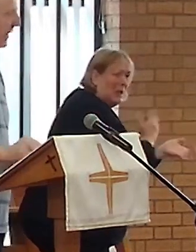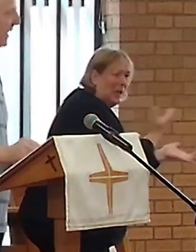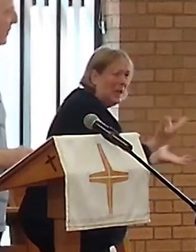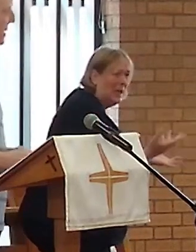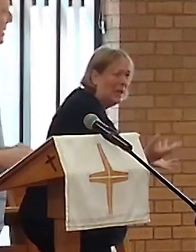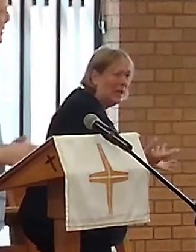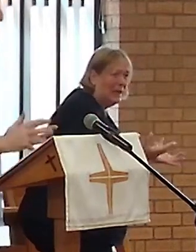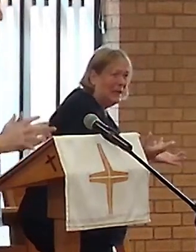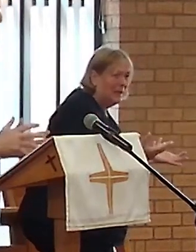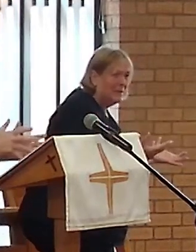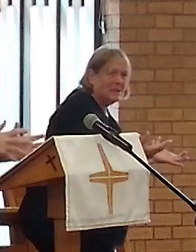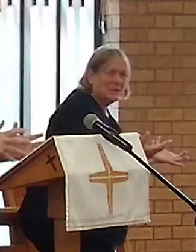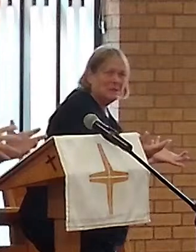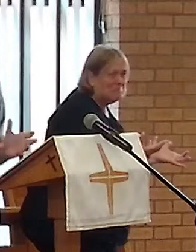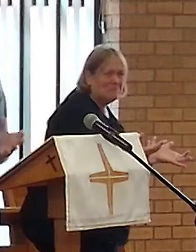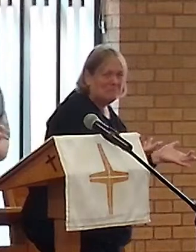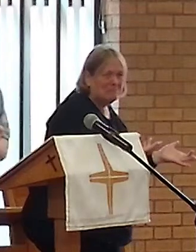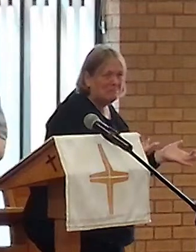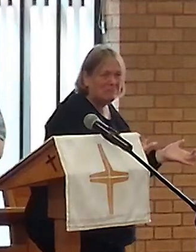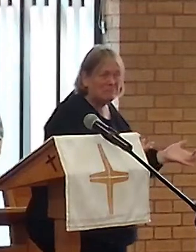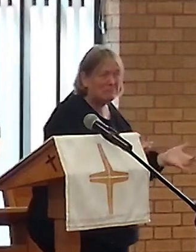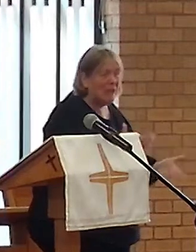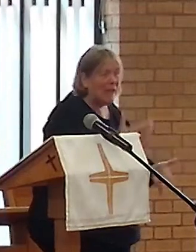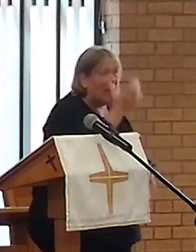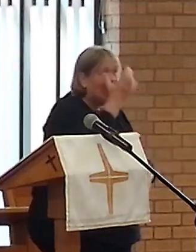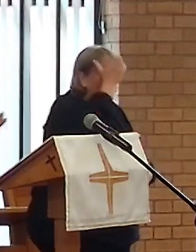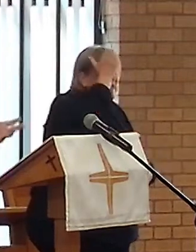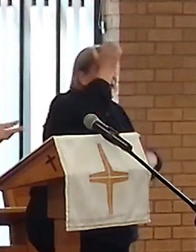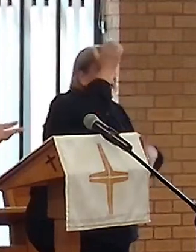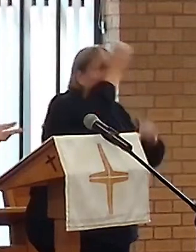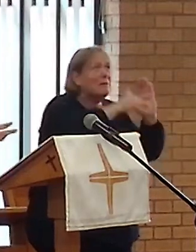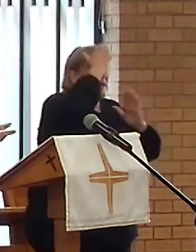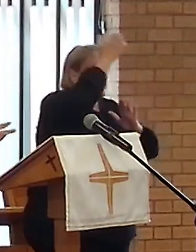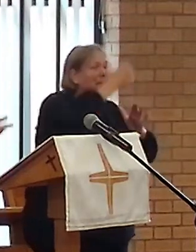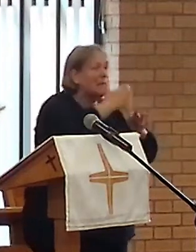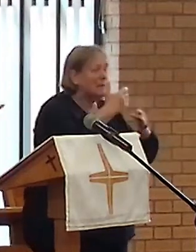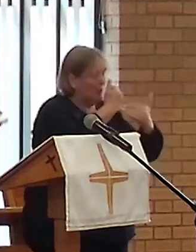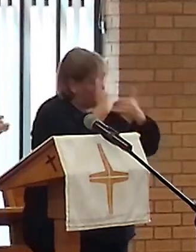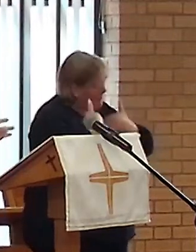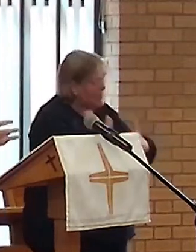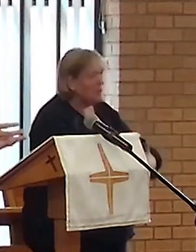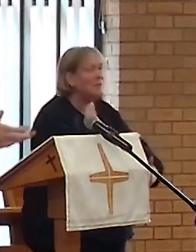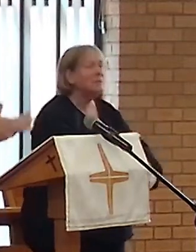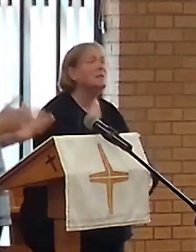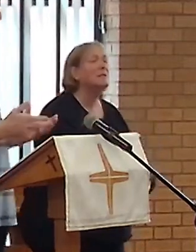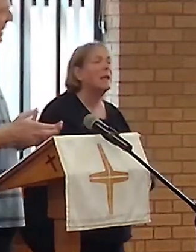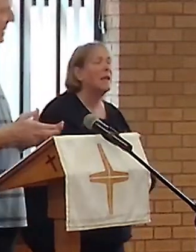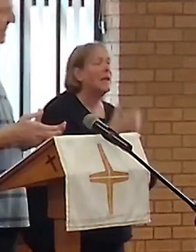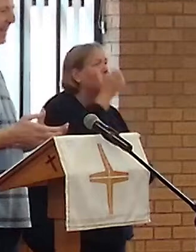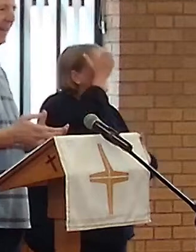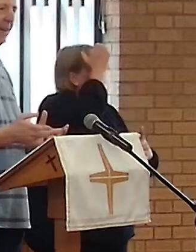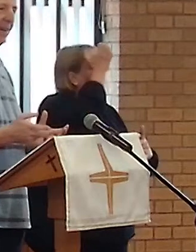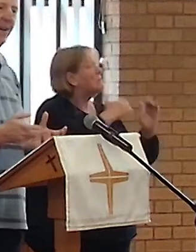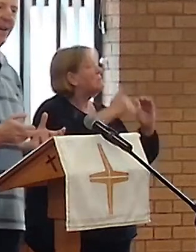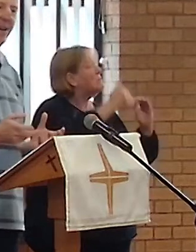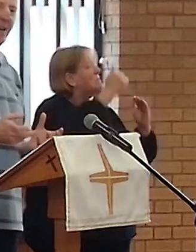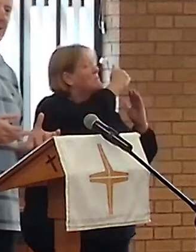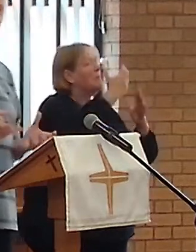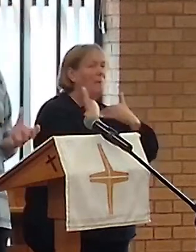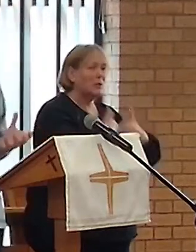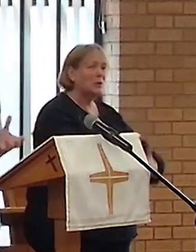I love that song that we sing, King of Kings, Majesty. You know the one? It says, King of Kings, Majesty.